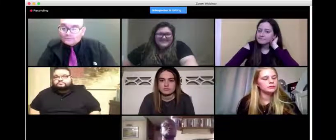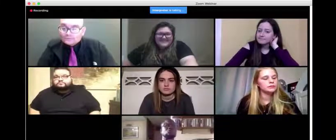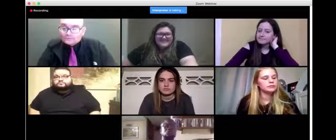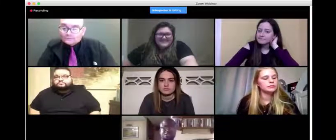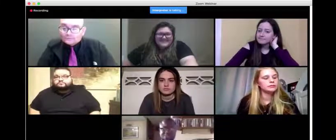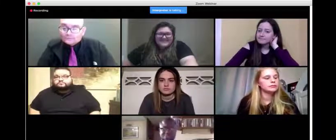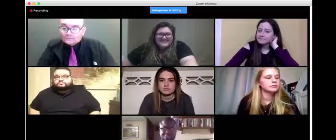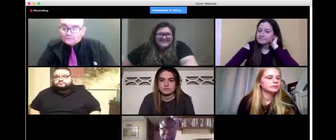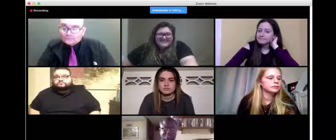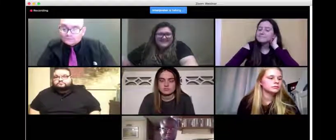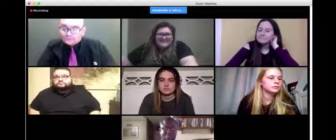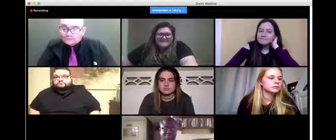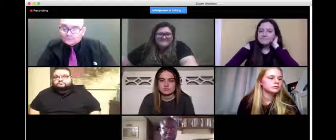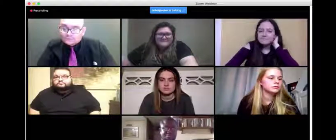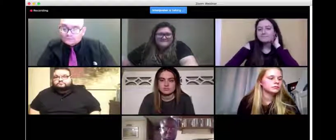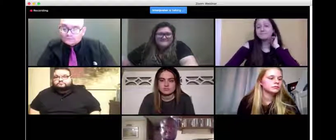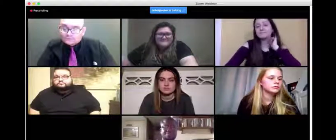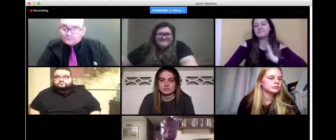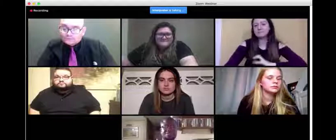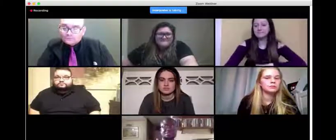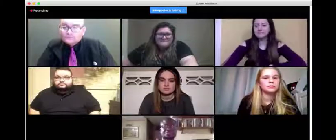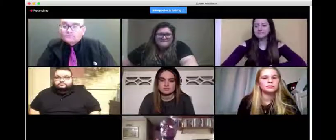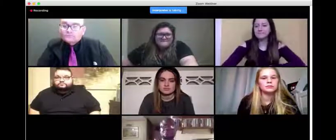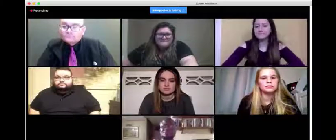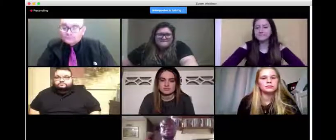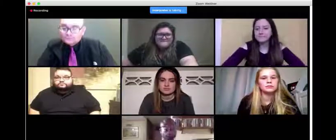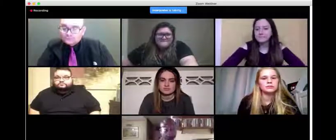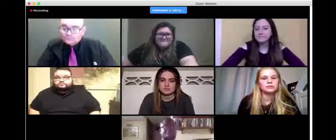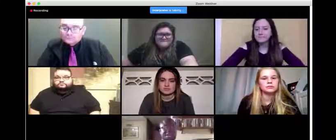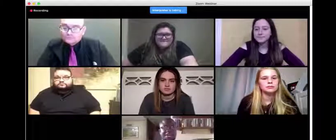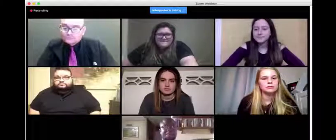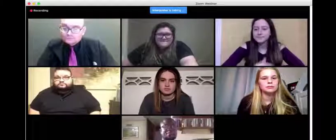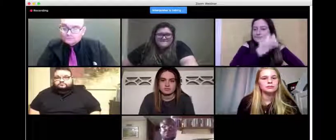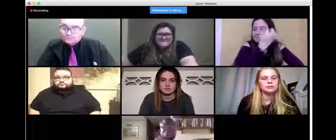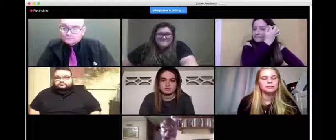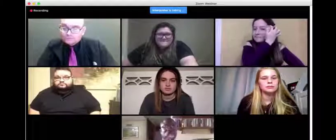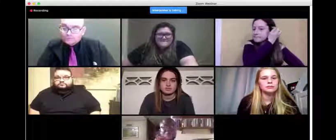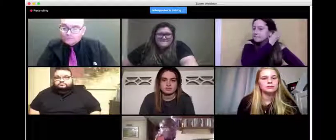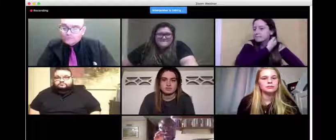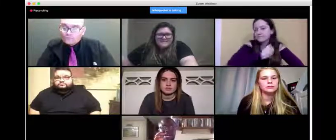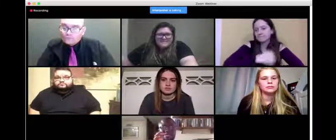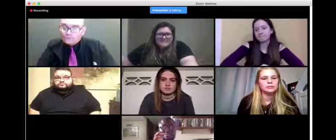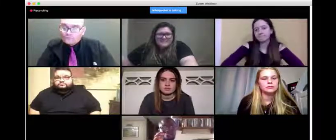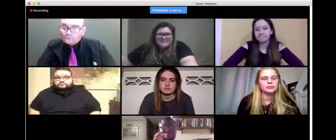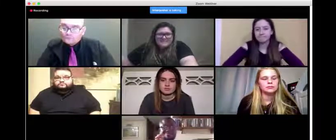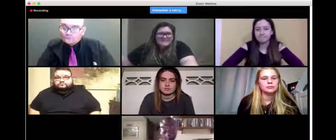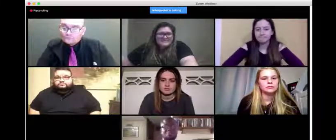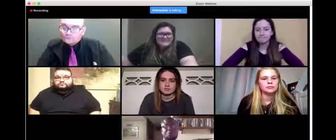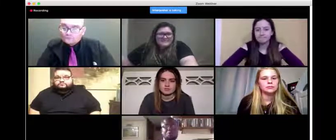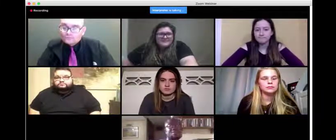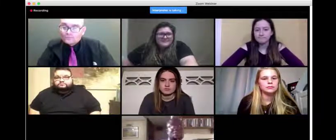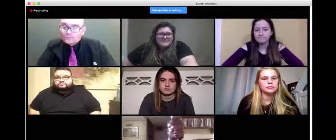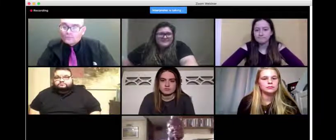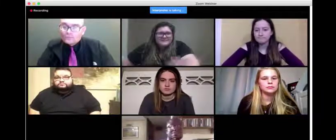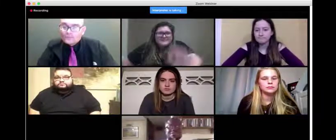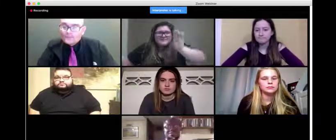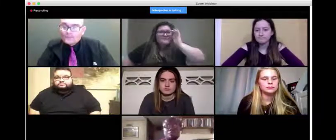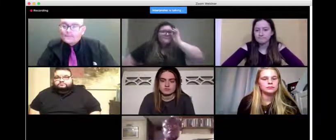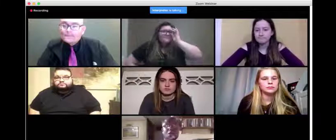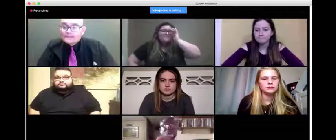sometimes, I don't use the mic, or I feel like if I don't use the mic, people are like, you're deaf, but you're speaking on